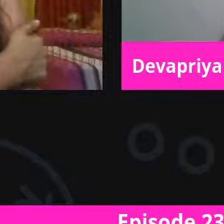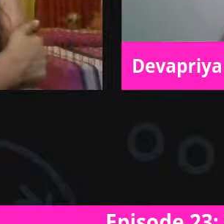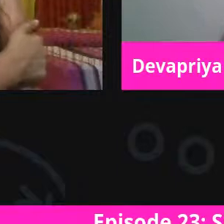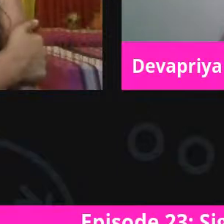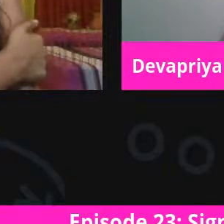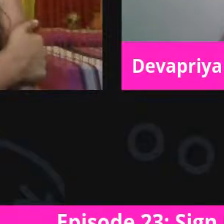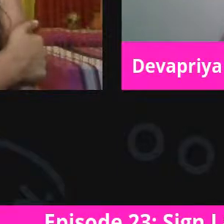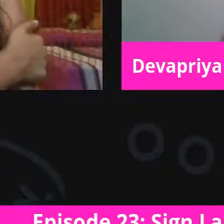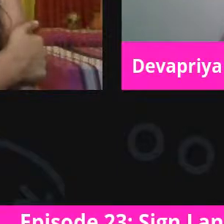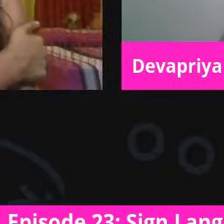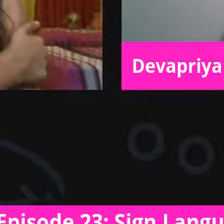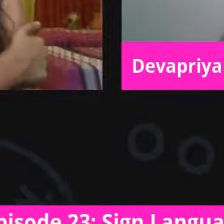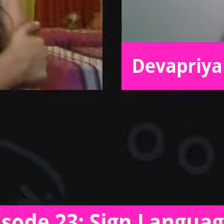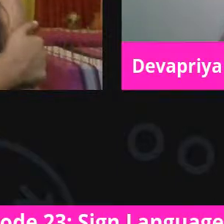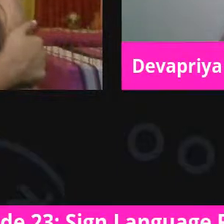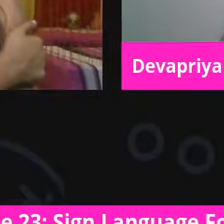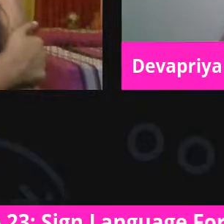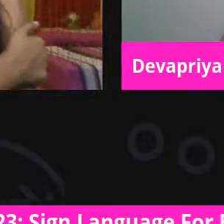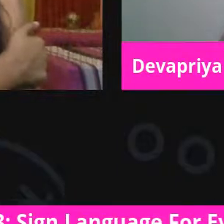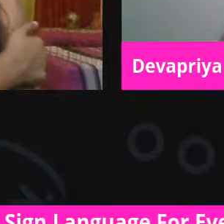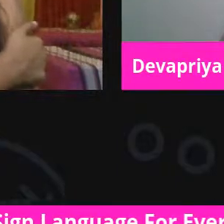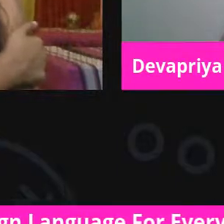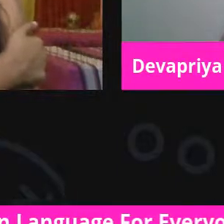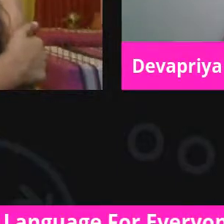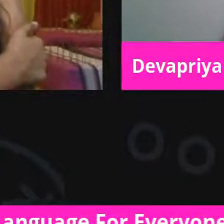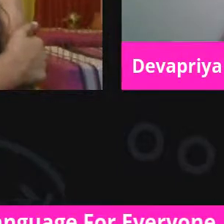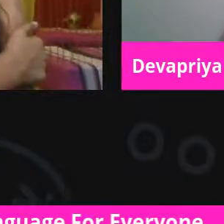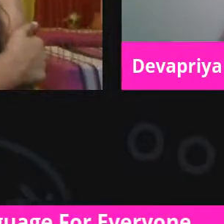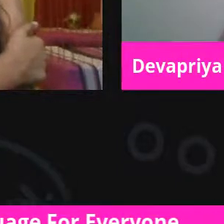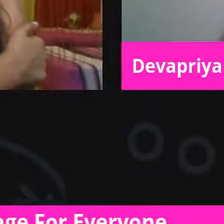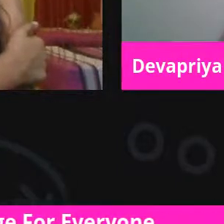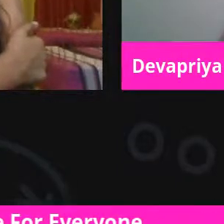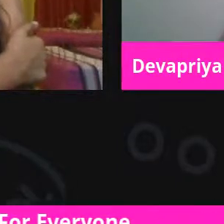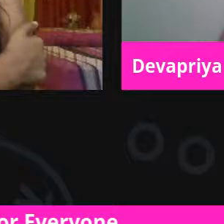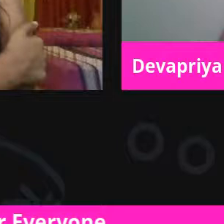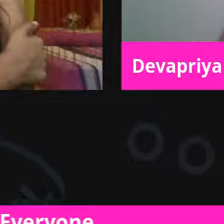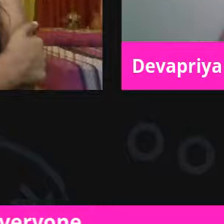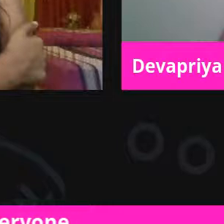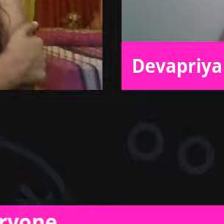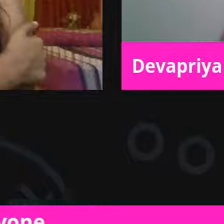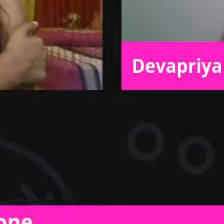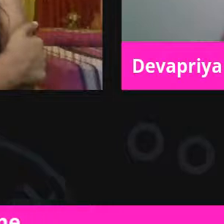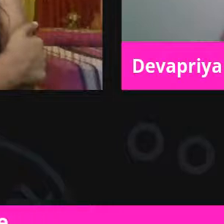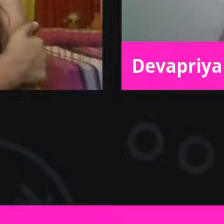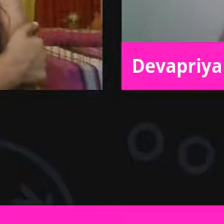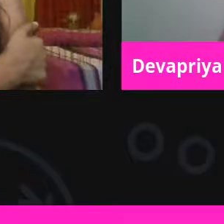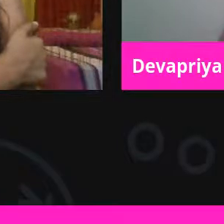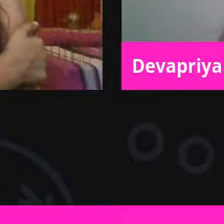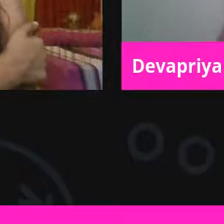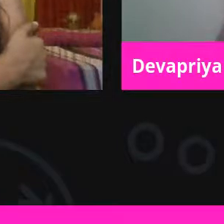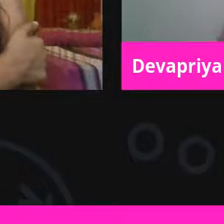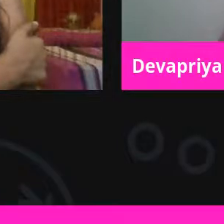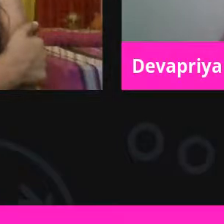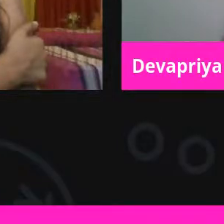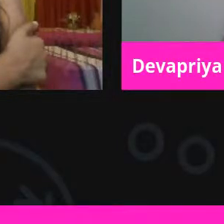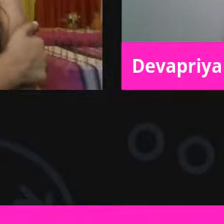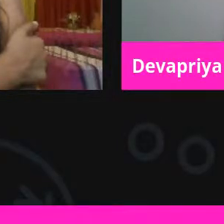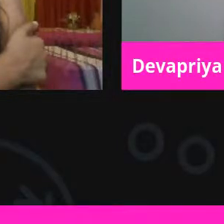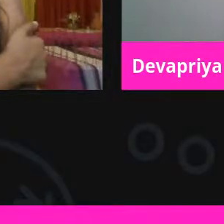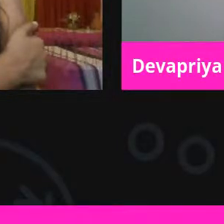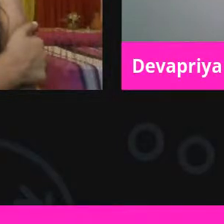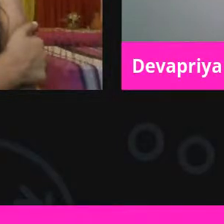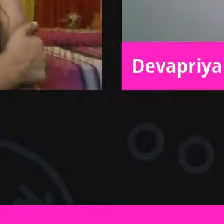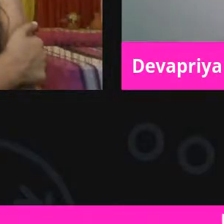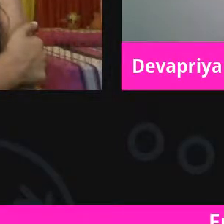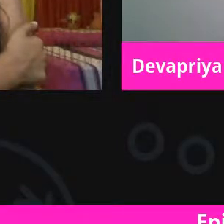learn the basic things, as what Chegu Gauri said, the alphabets and numbers. It is a knowledge for us, and at the same